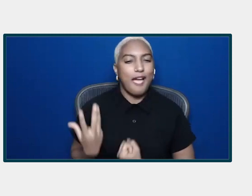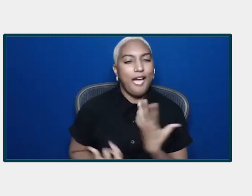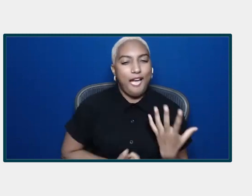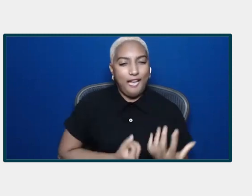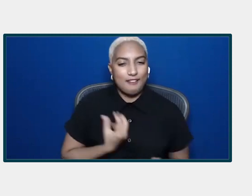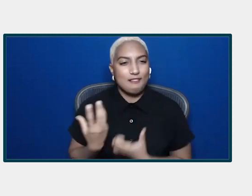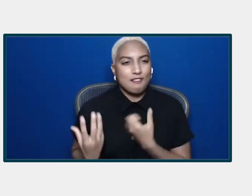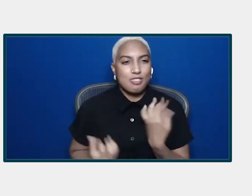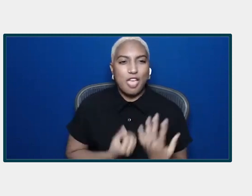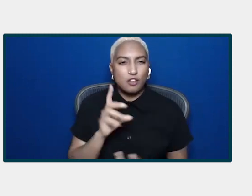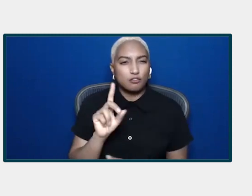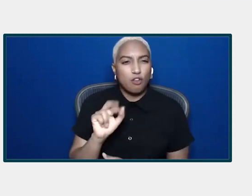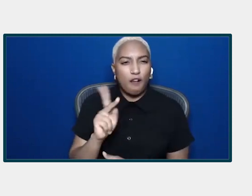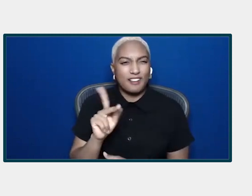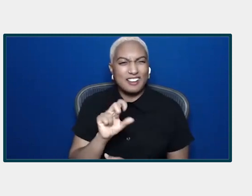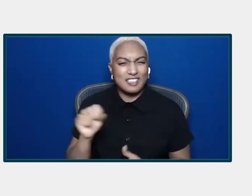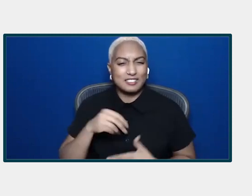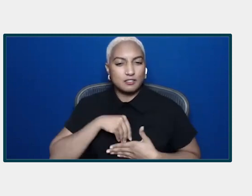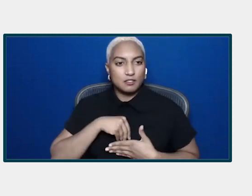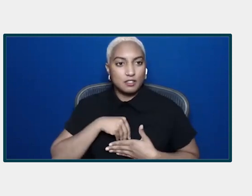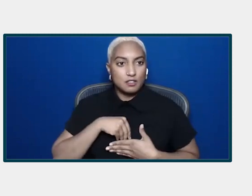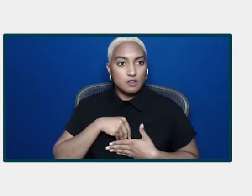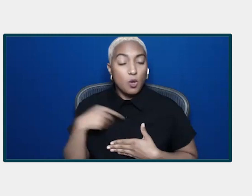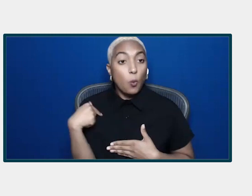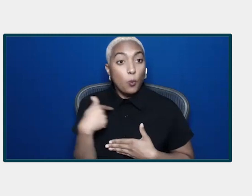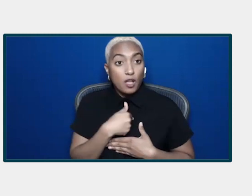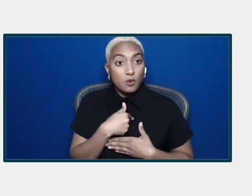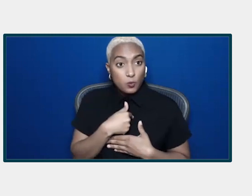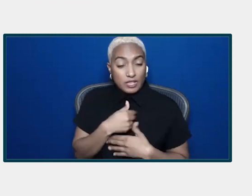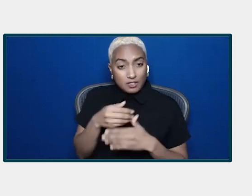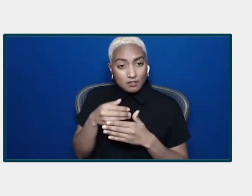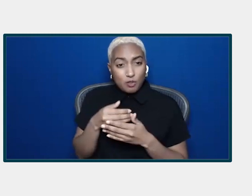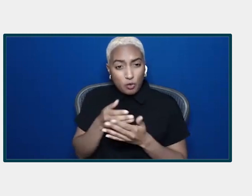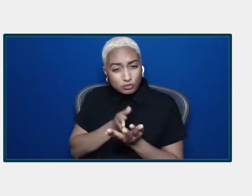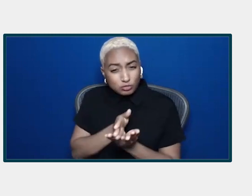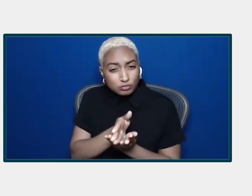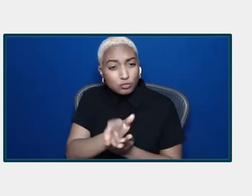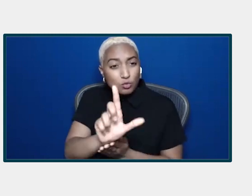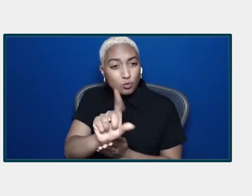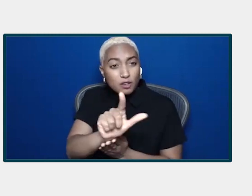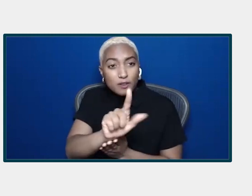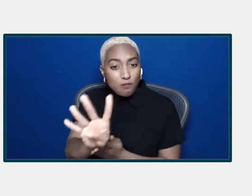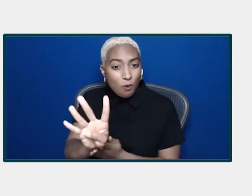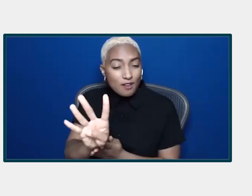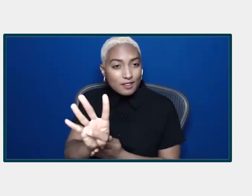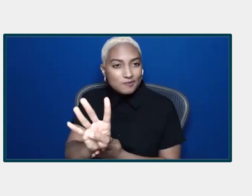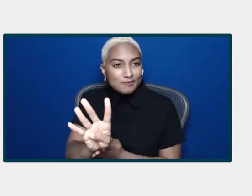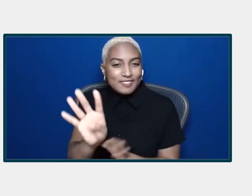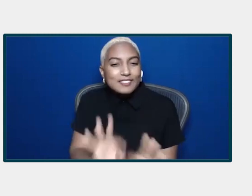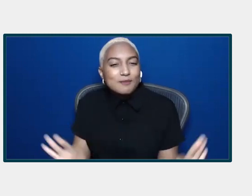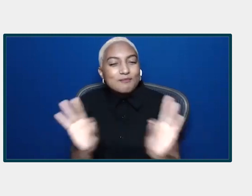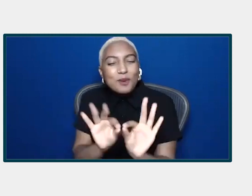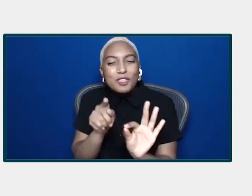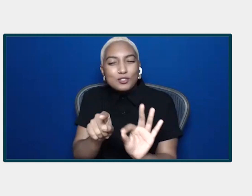in only the way that you can bring it. I need you to bring the light in bold and beautiful